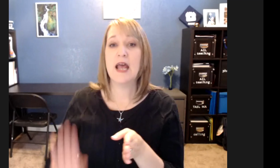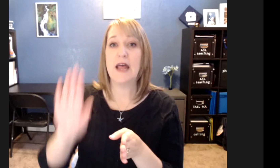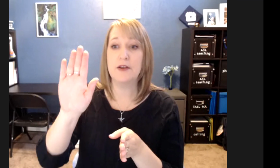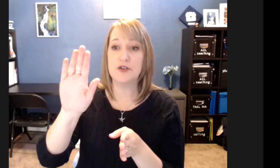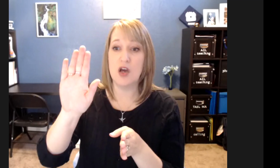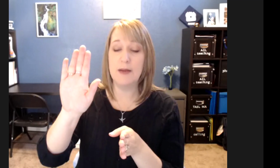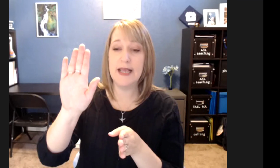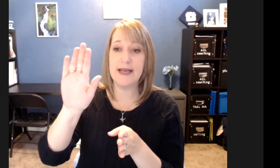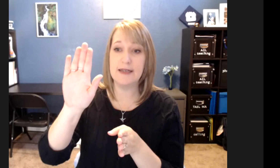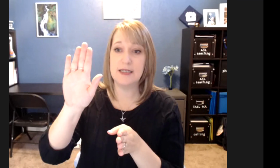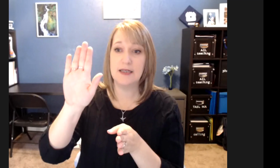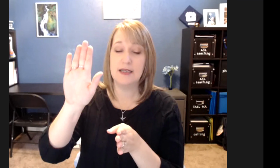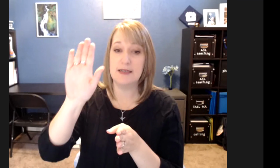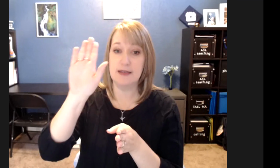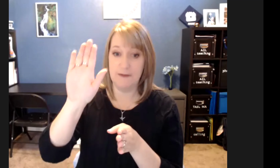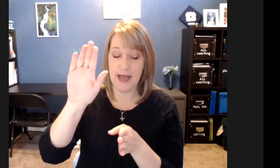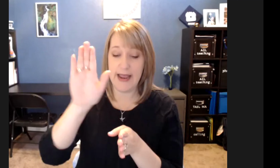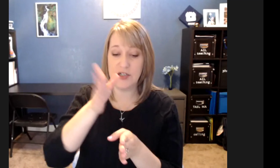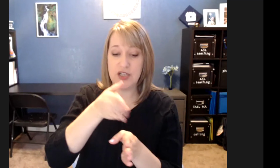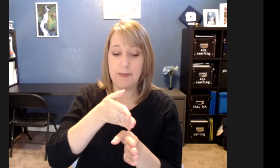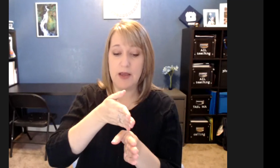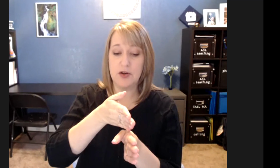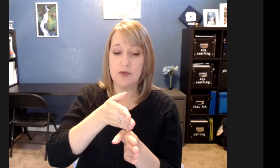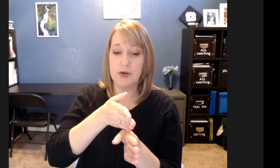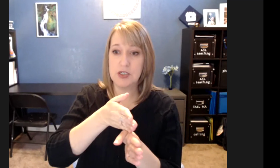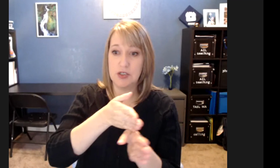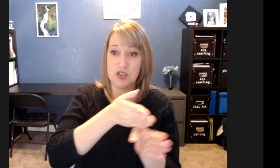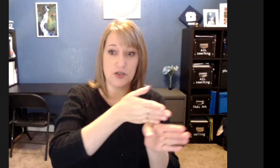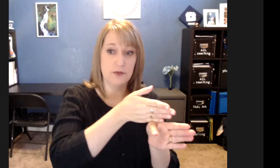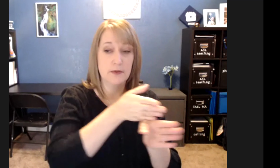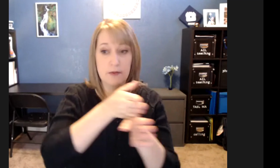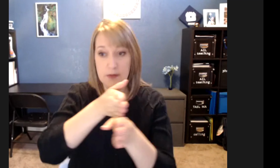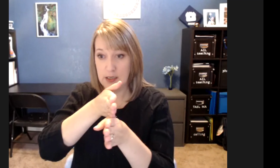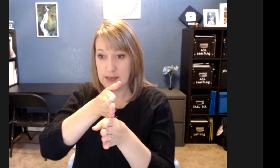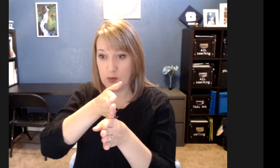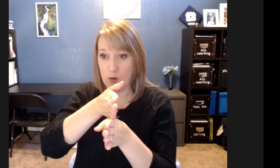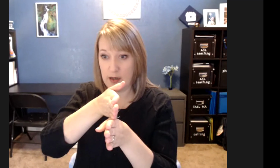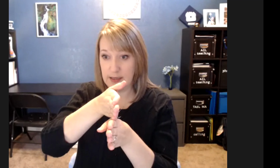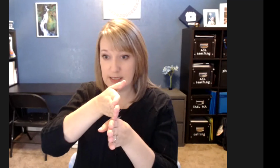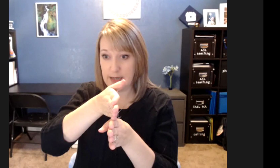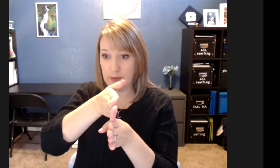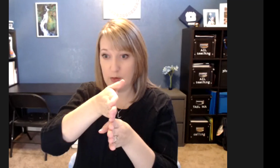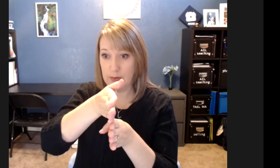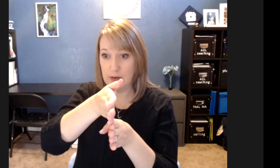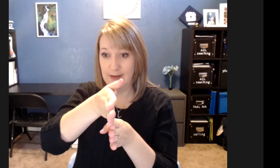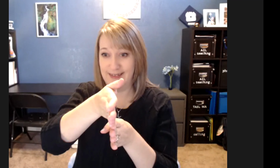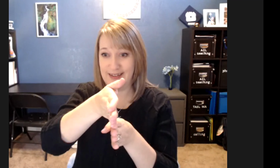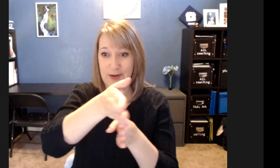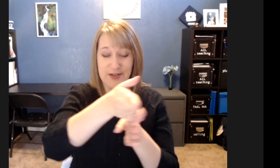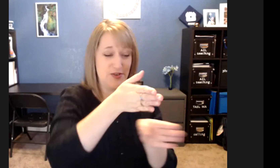And then your dominant hand is a flat hand shape, and you're going to just like walking a tightrope, going